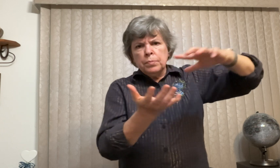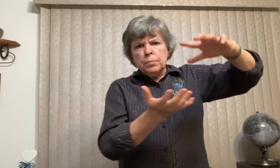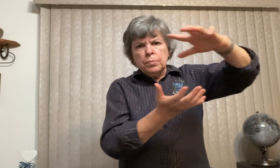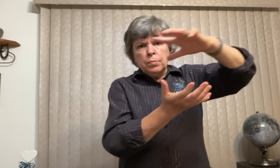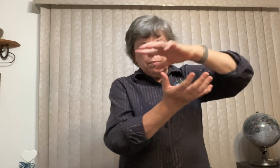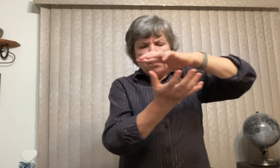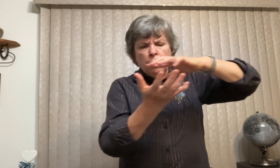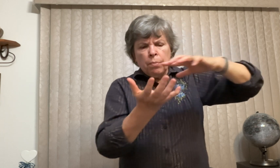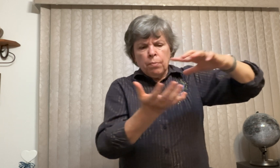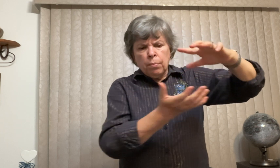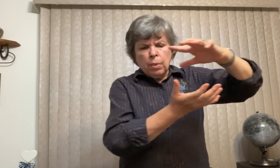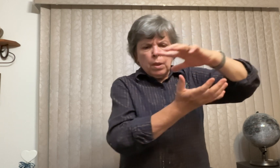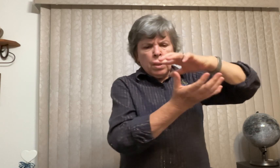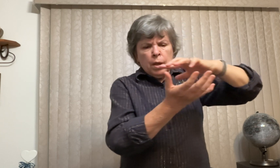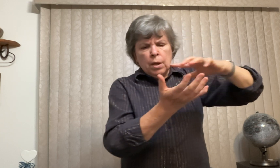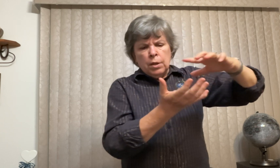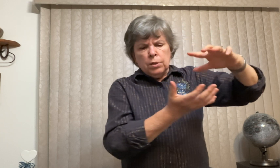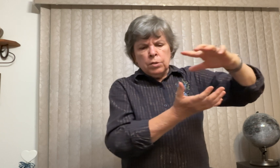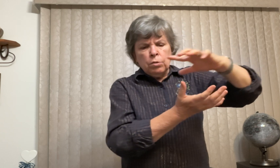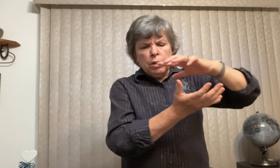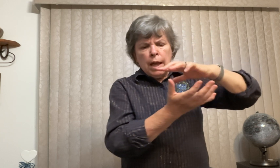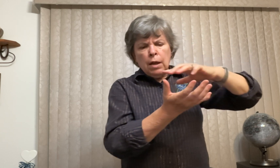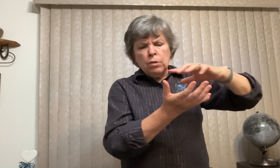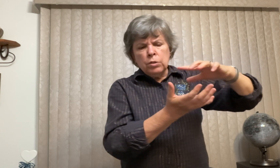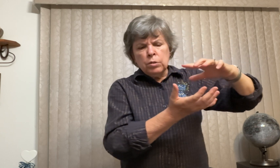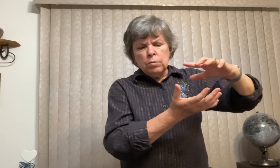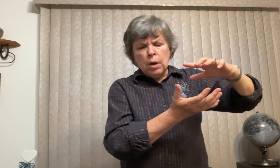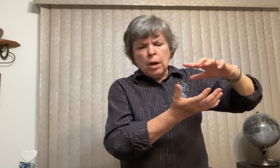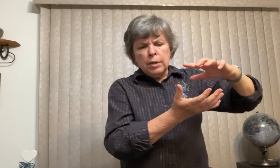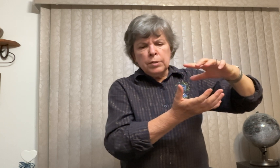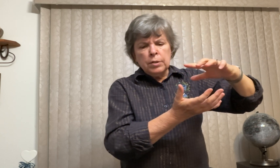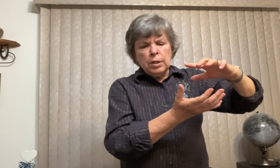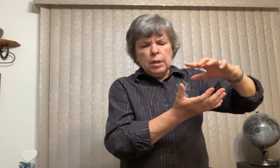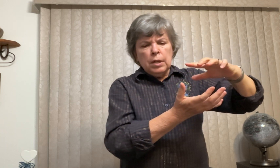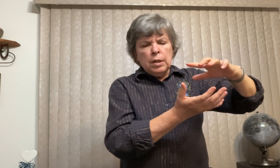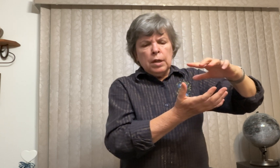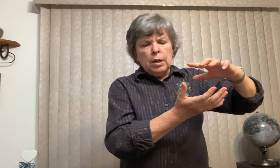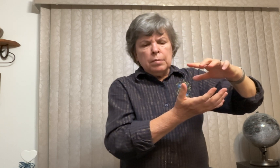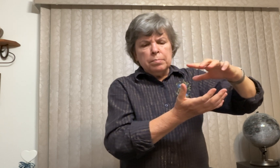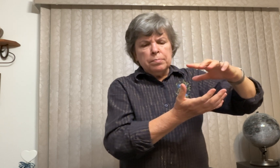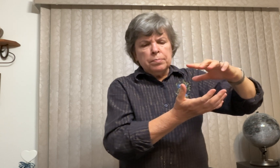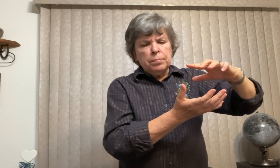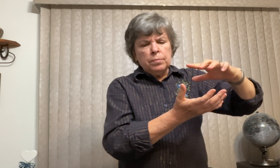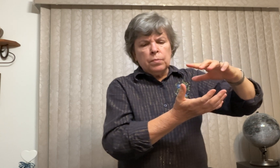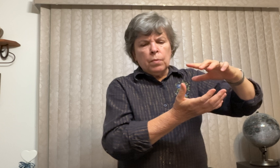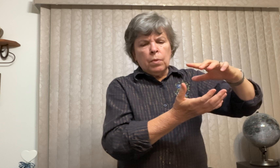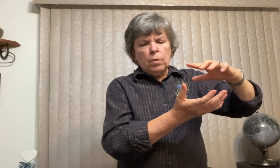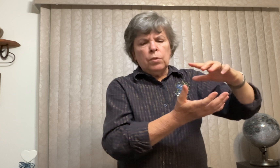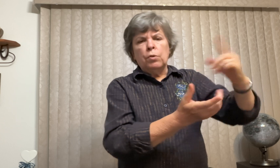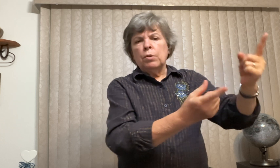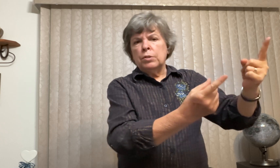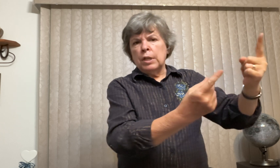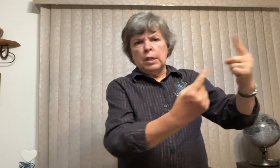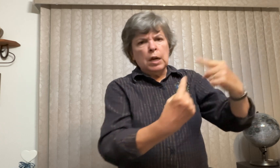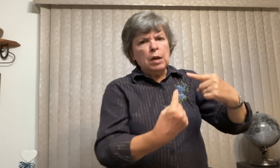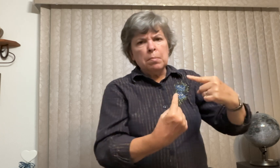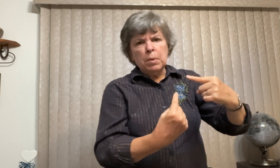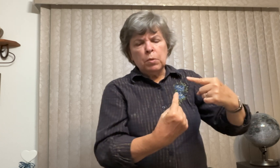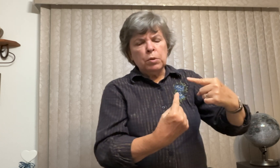So clouds arise. you could say come, or you could